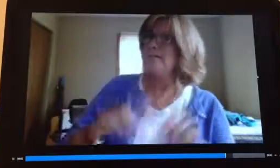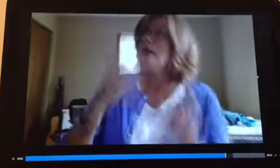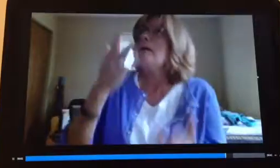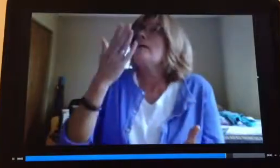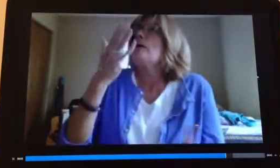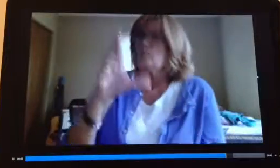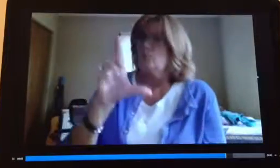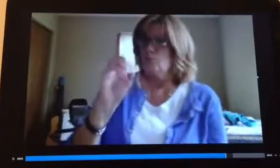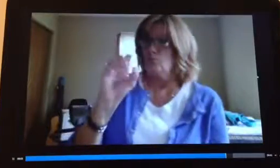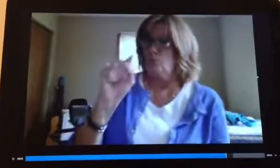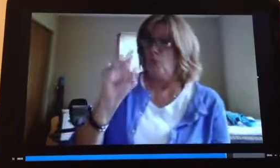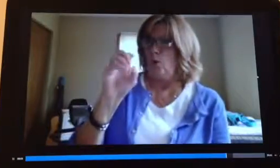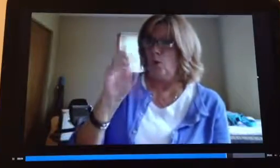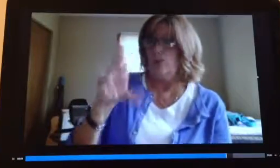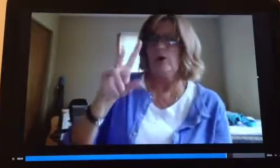I needed to